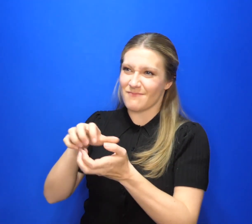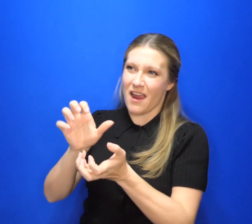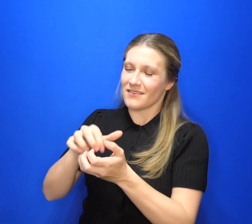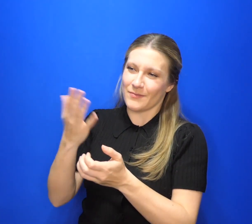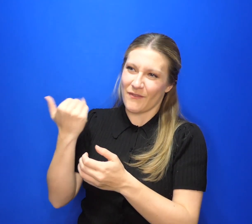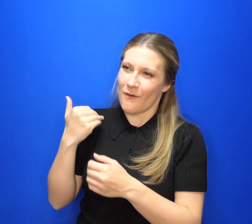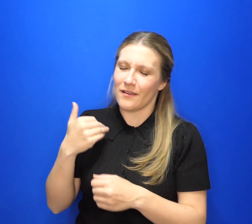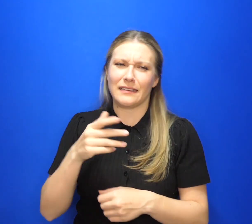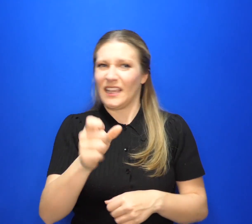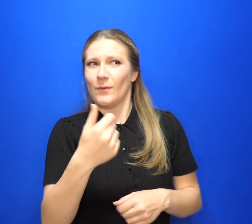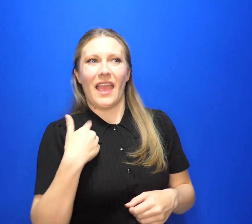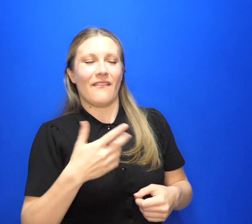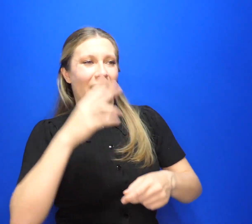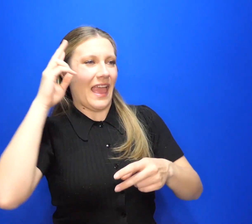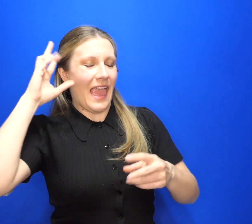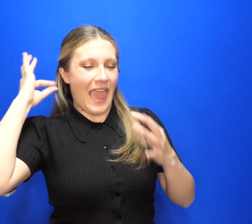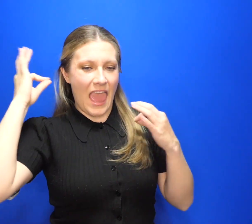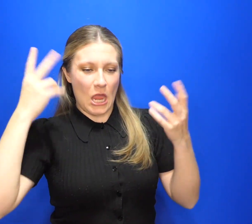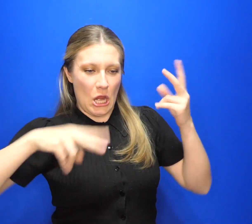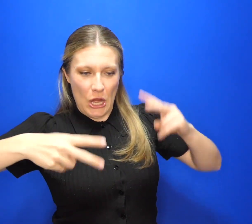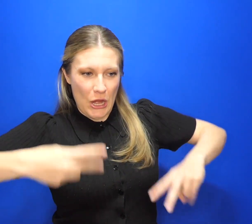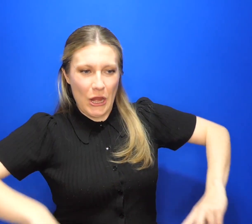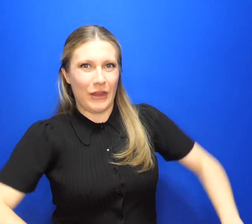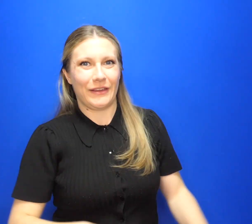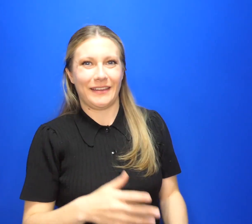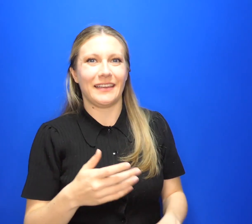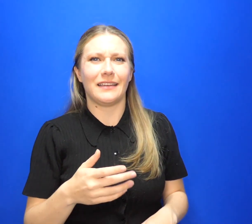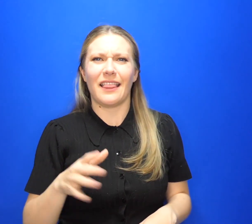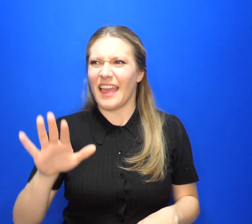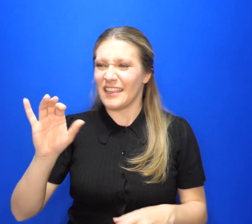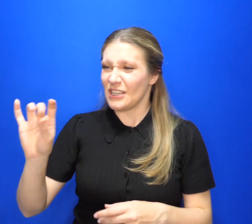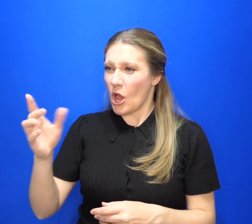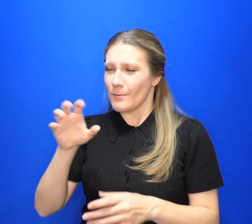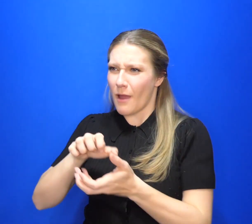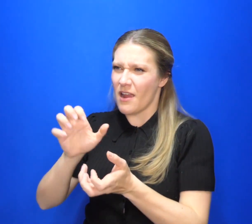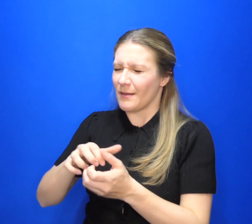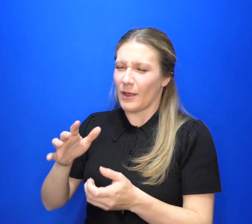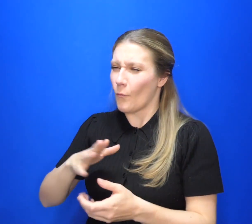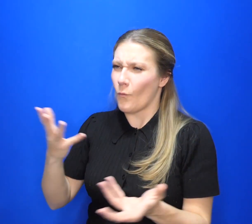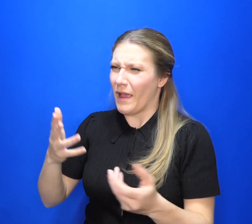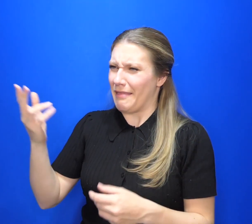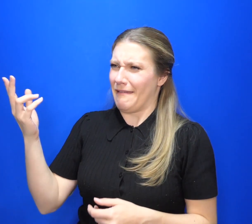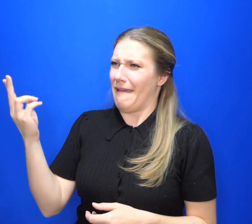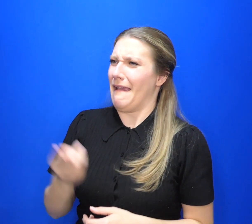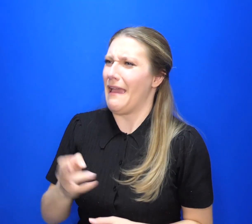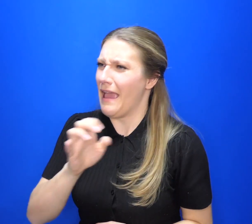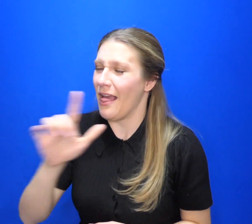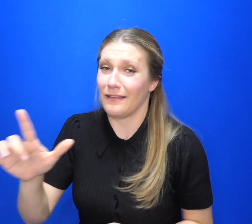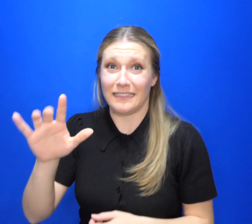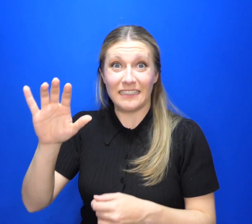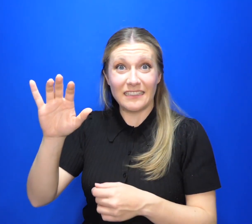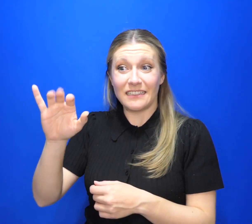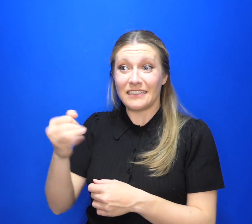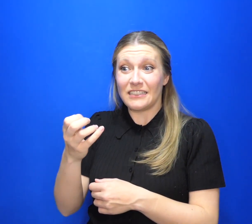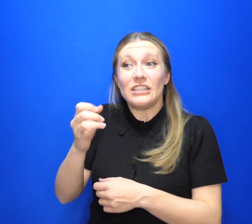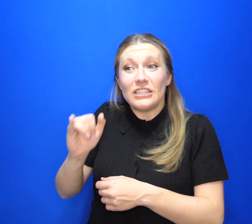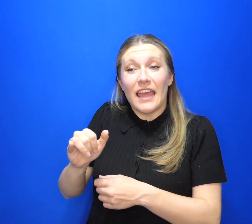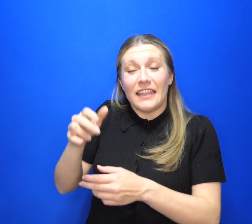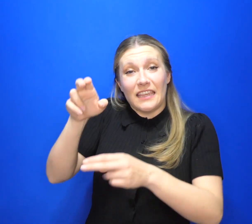That dog barked, and I went, what the hell is Jenny dog sitting? I've never heard a dog bark in all the time I've talked to you. I know usually, in